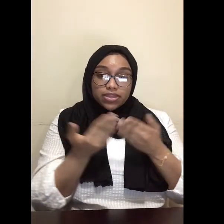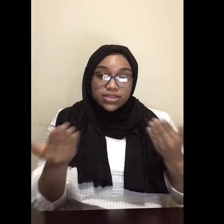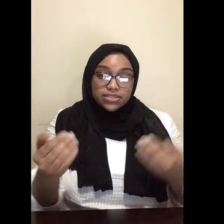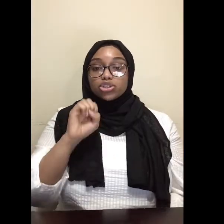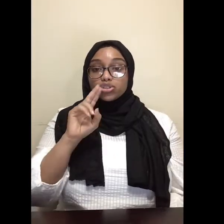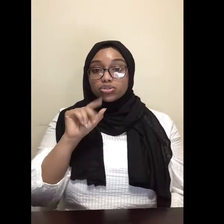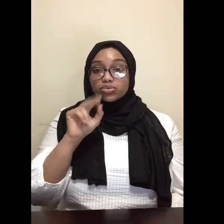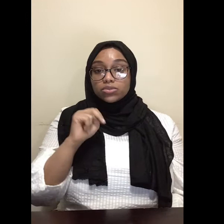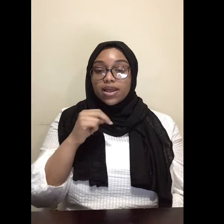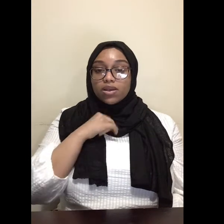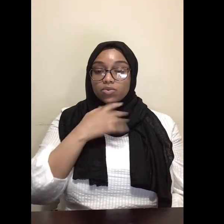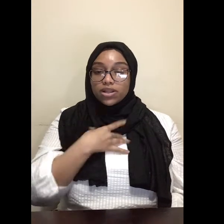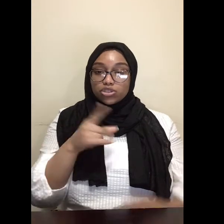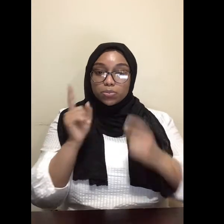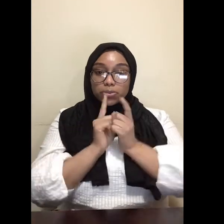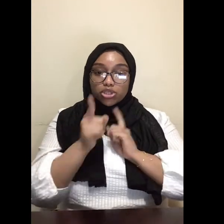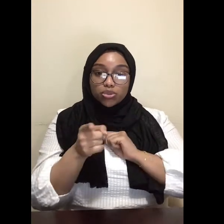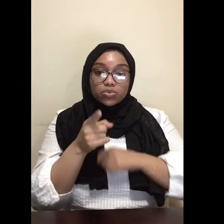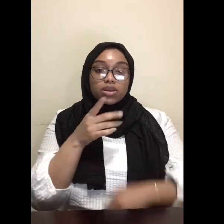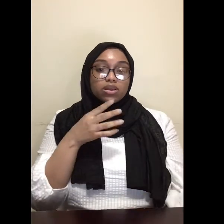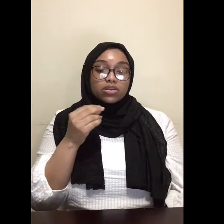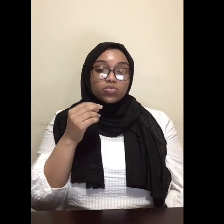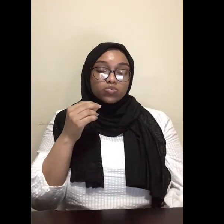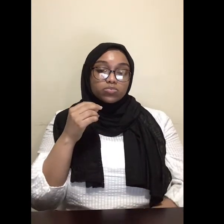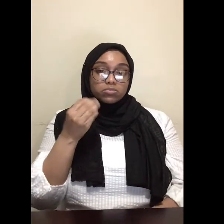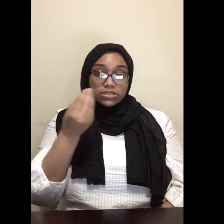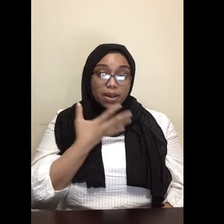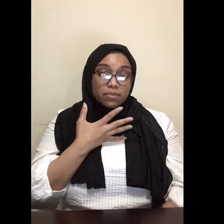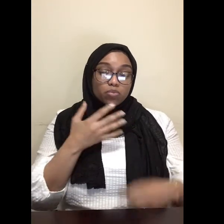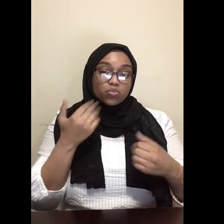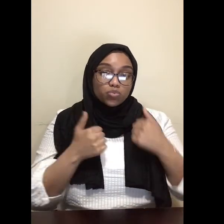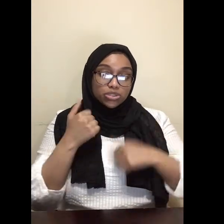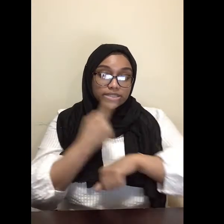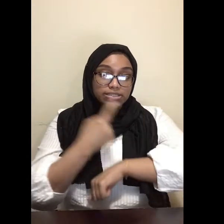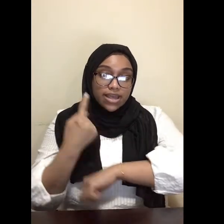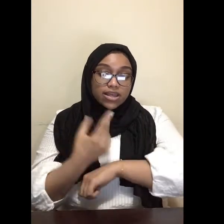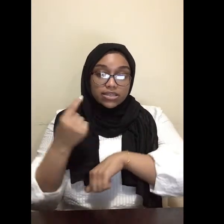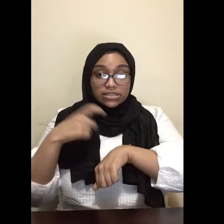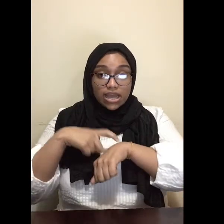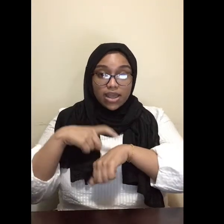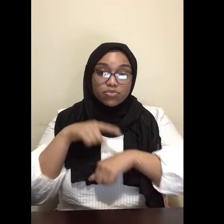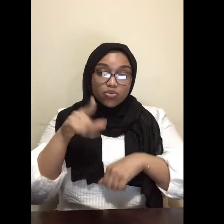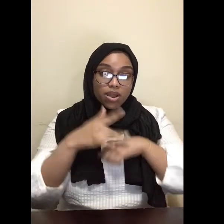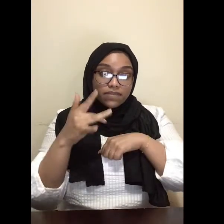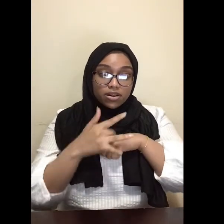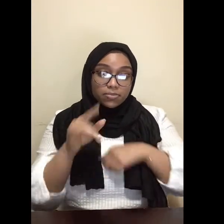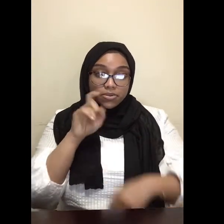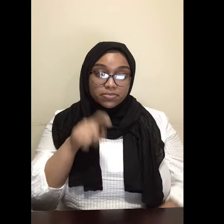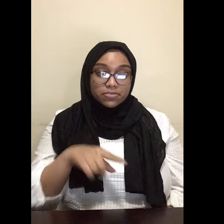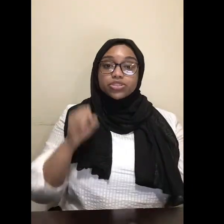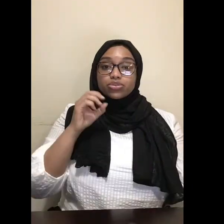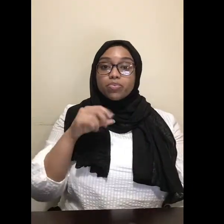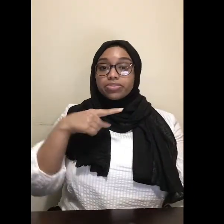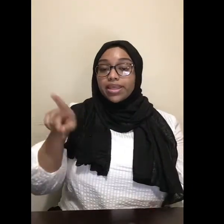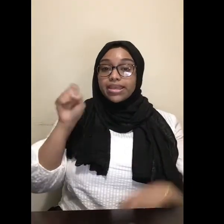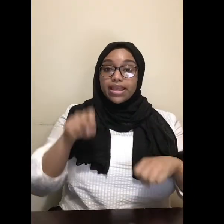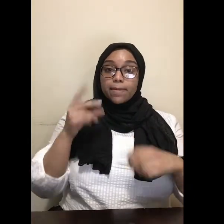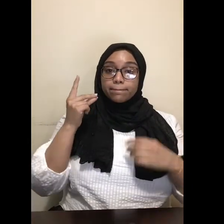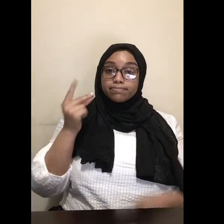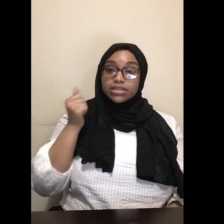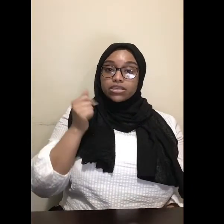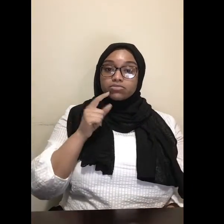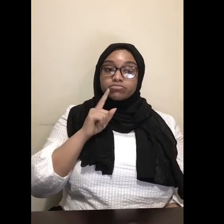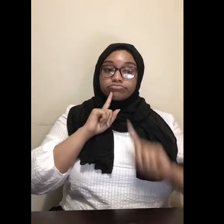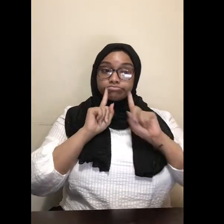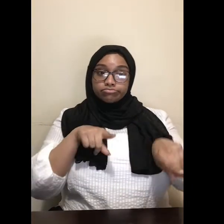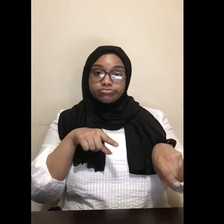reply rather than kind of having to go back and forth. You don't want to go into detail about your concerns in the email, because then when they